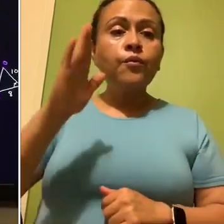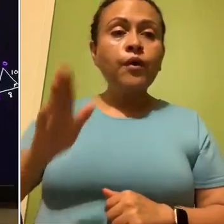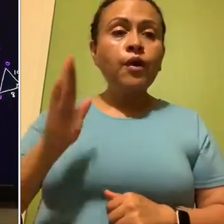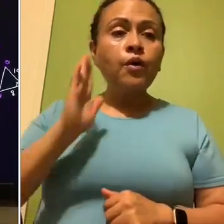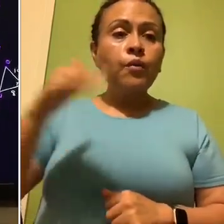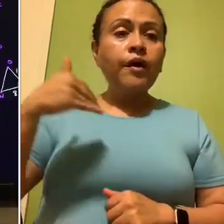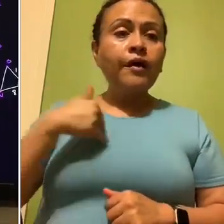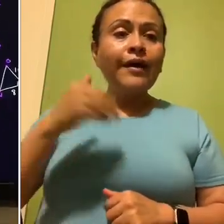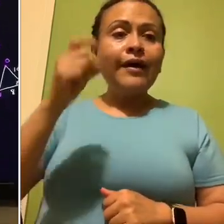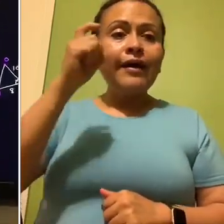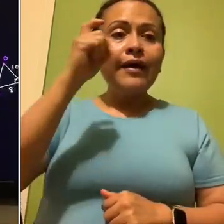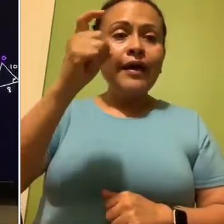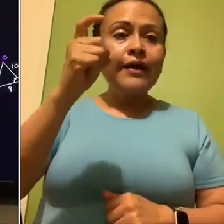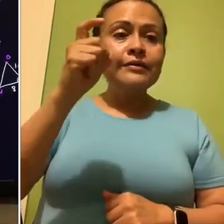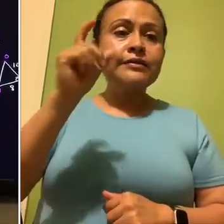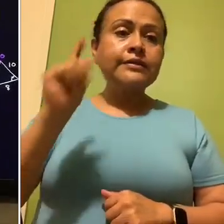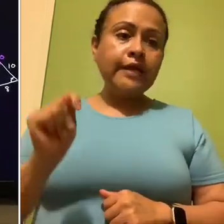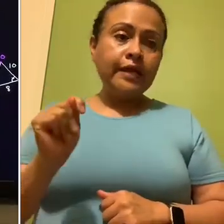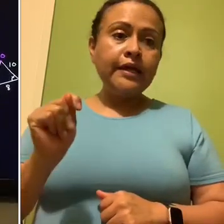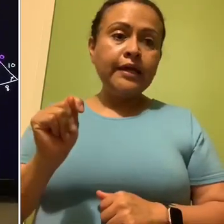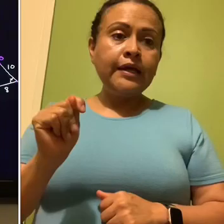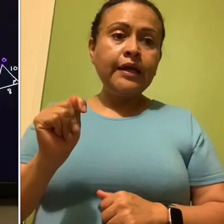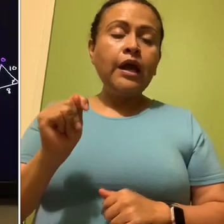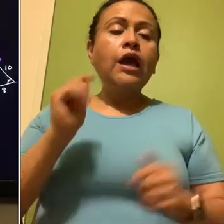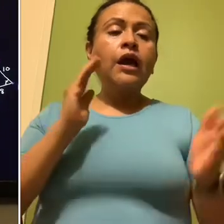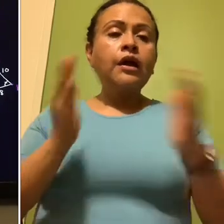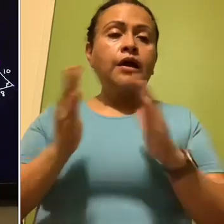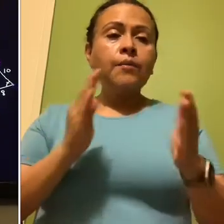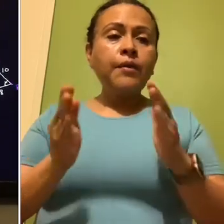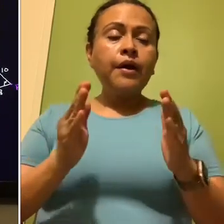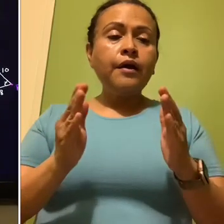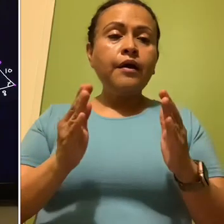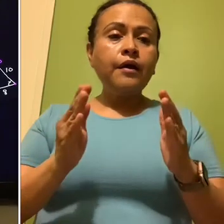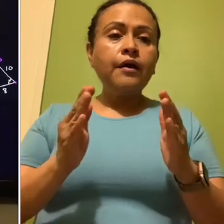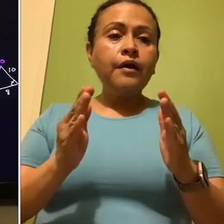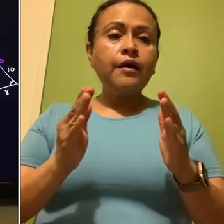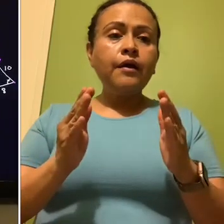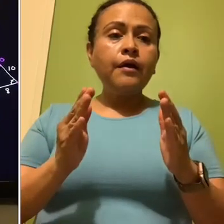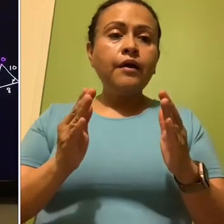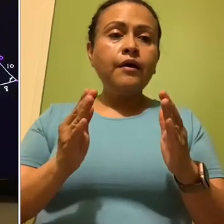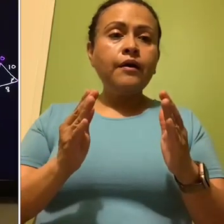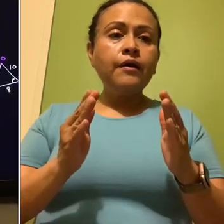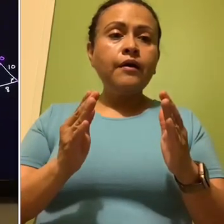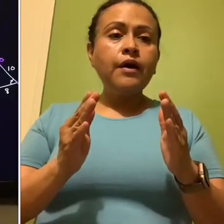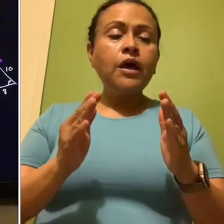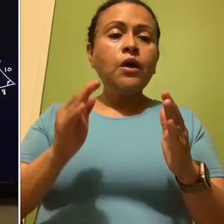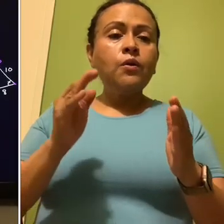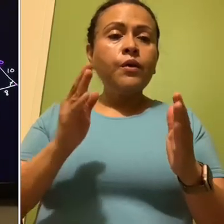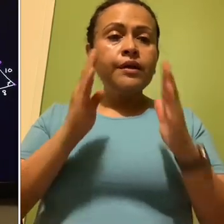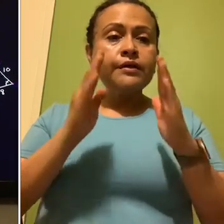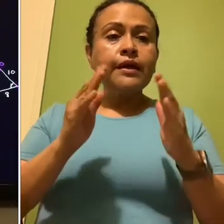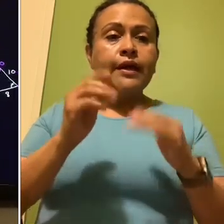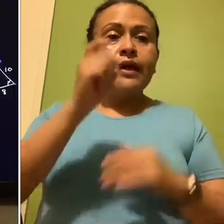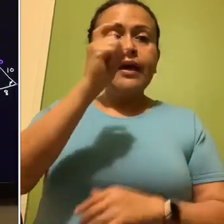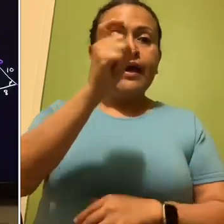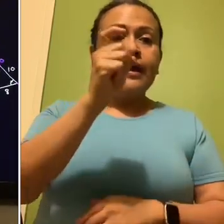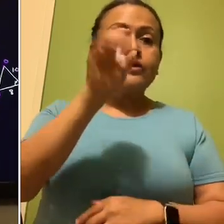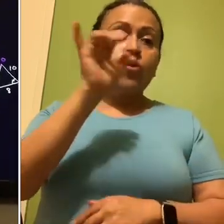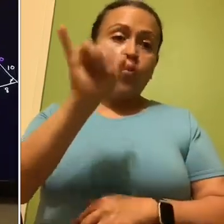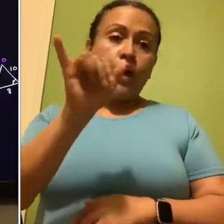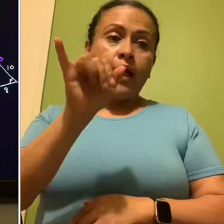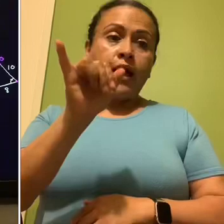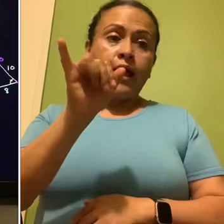side, and that's going to be XT. So what we want to compare is the ratio between, let me write it this way, we want to see